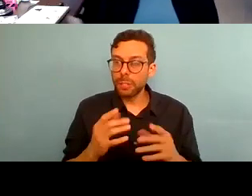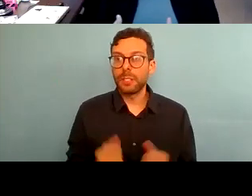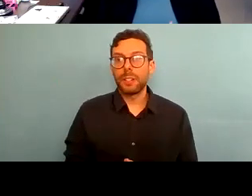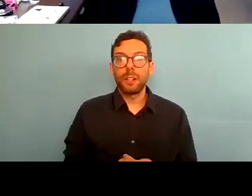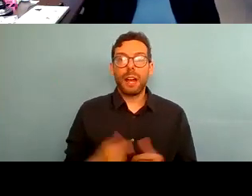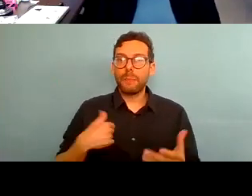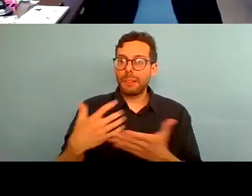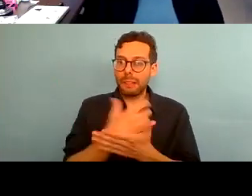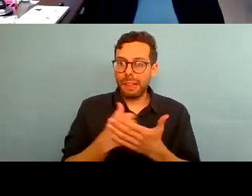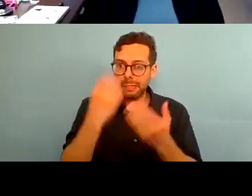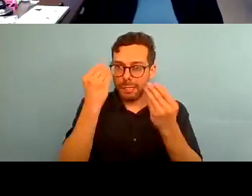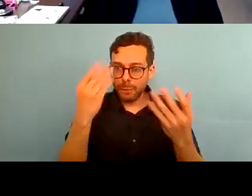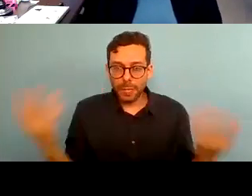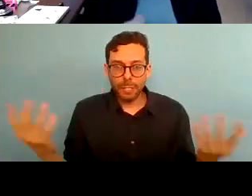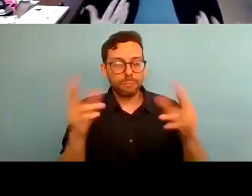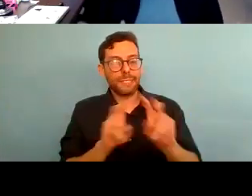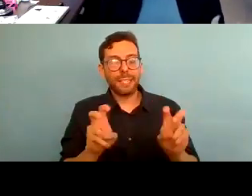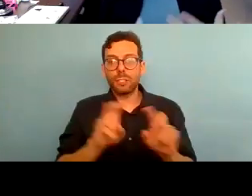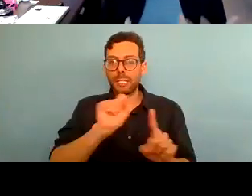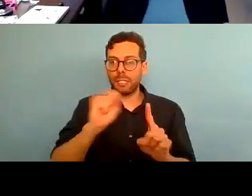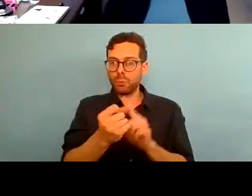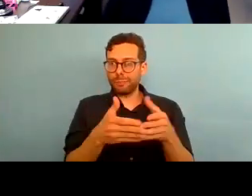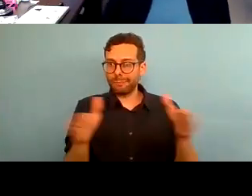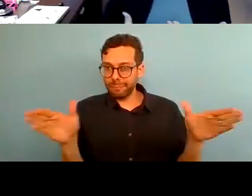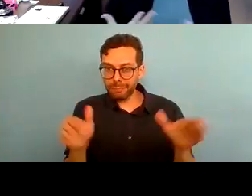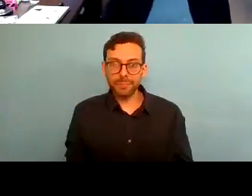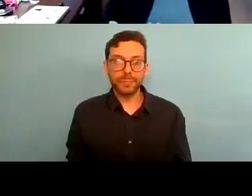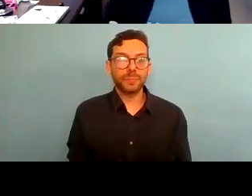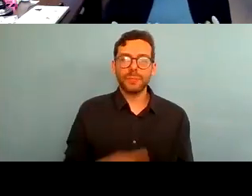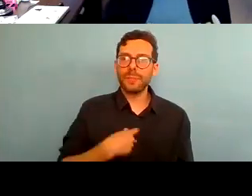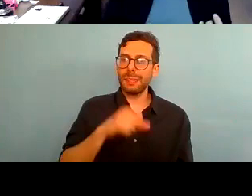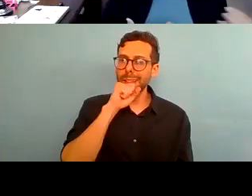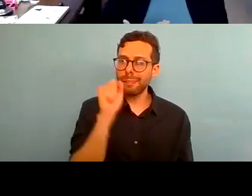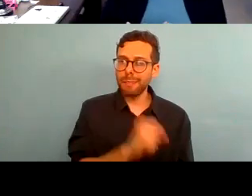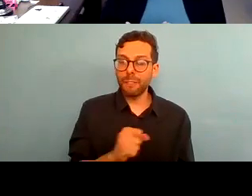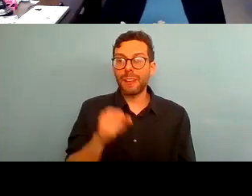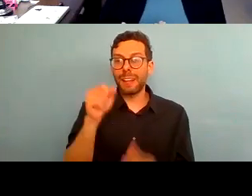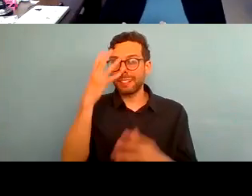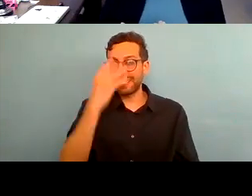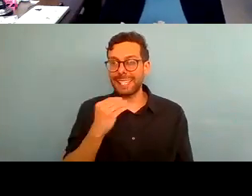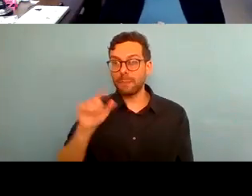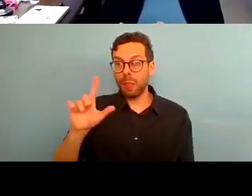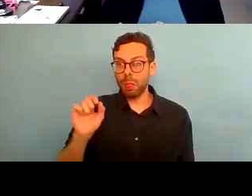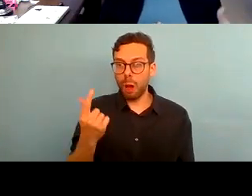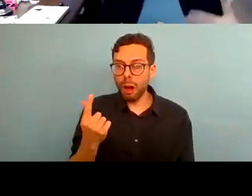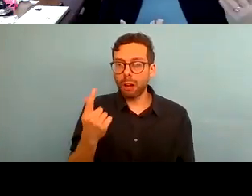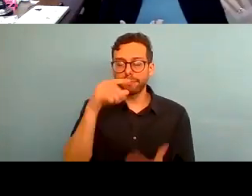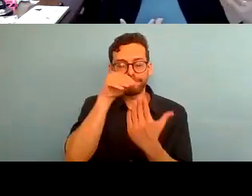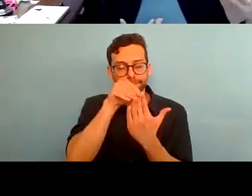the situation, right? And then I also really love sleep logs. I think sleep logs can be helpful. So what time does the child go to his